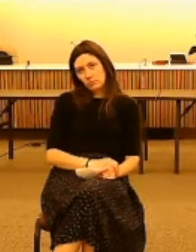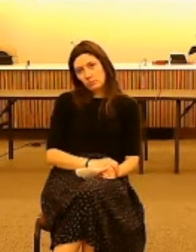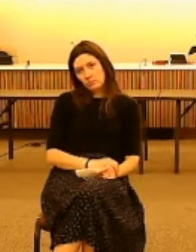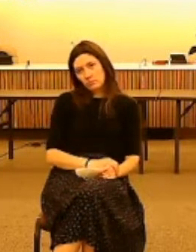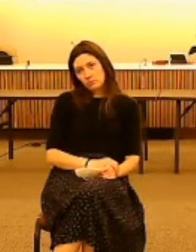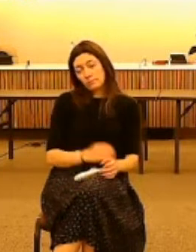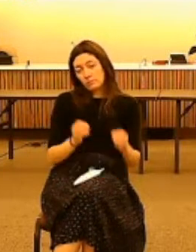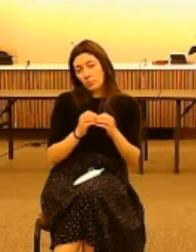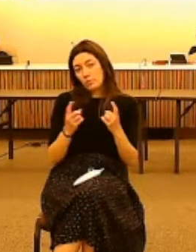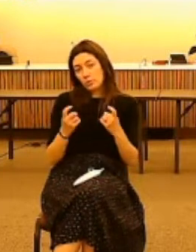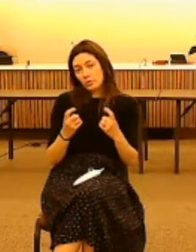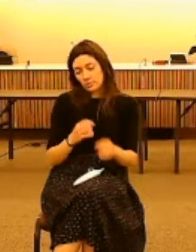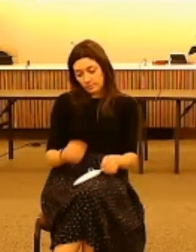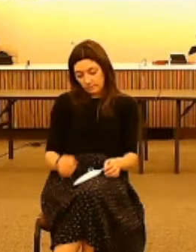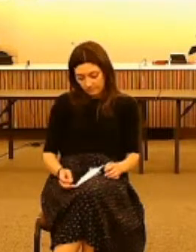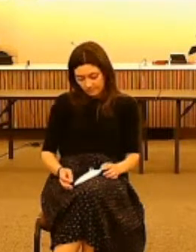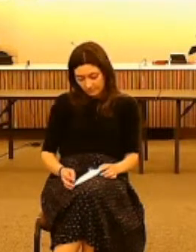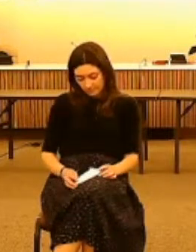Any other questions?